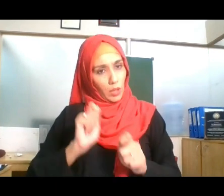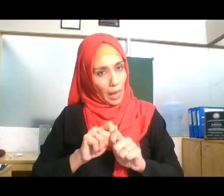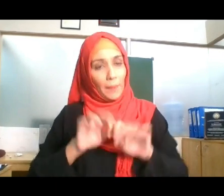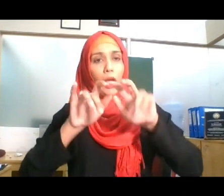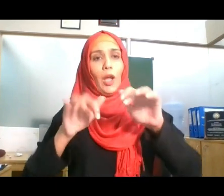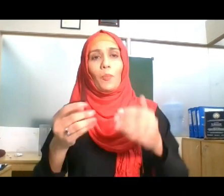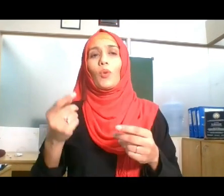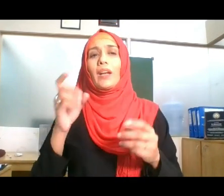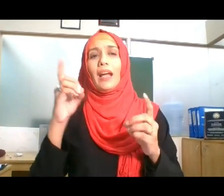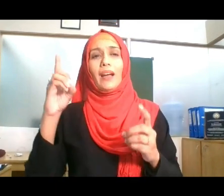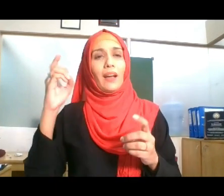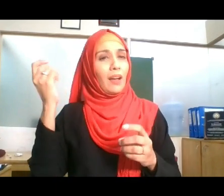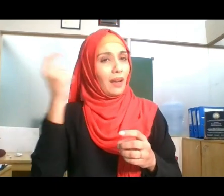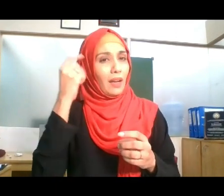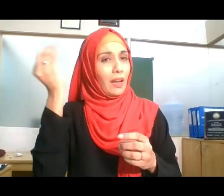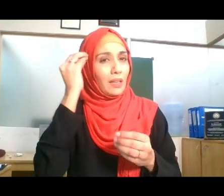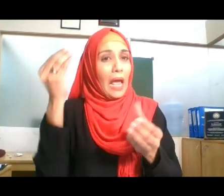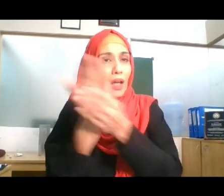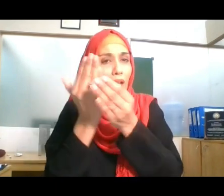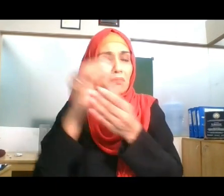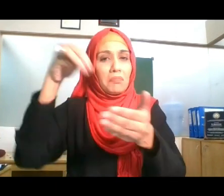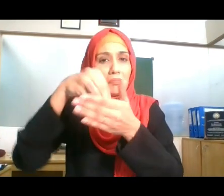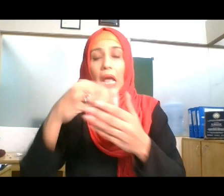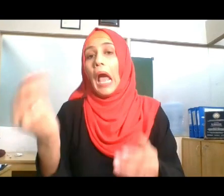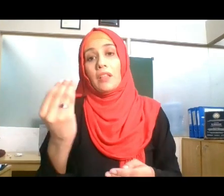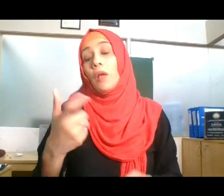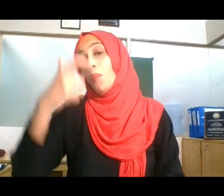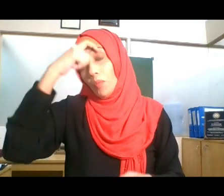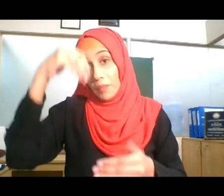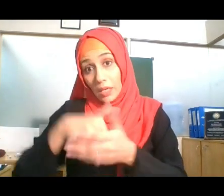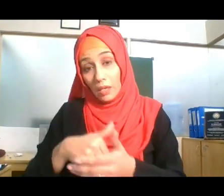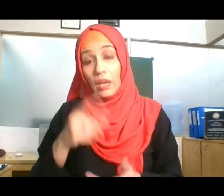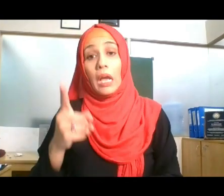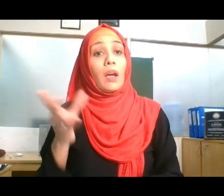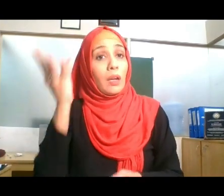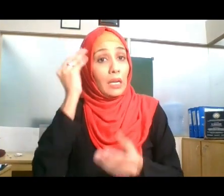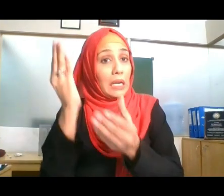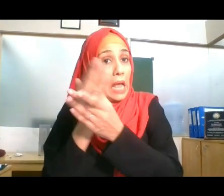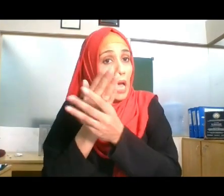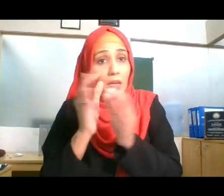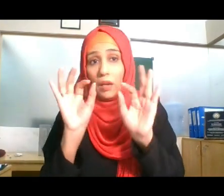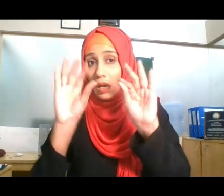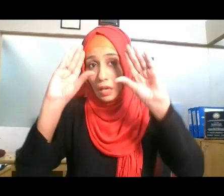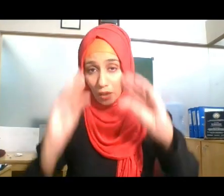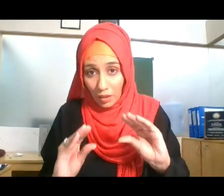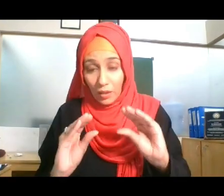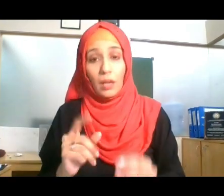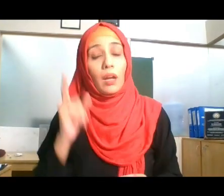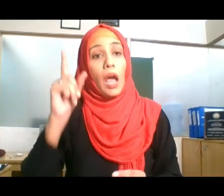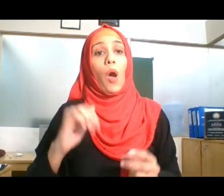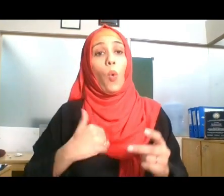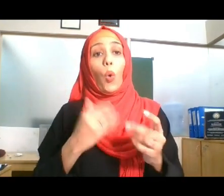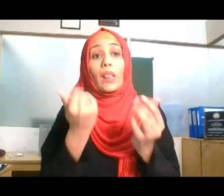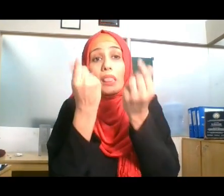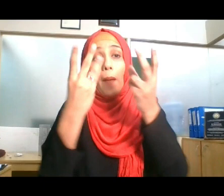can be done from anywhere in the world. So that's the third problem. So lack of data, a lack of mapping, and I